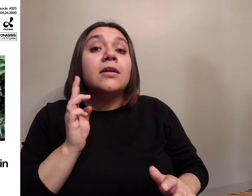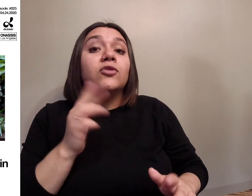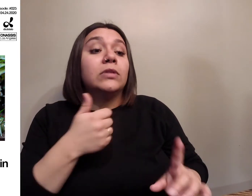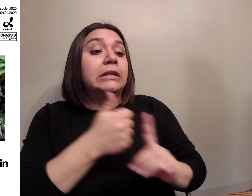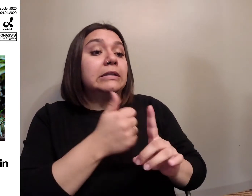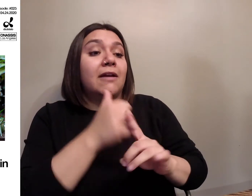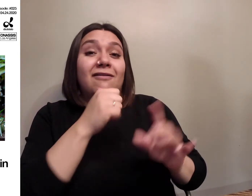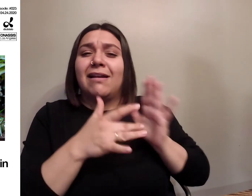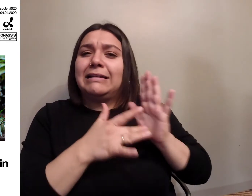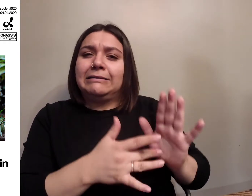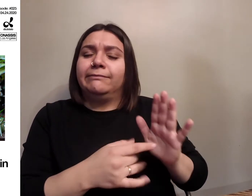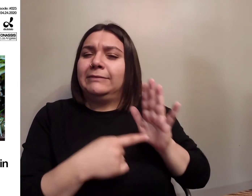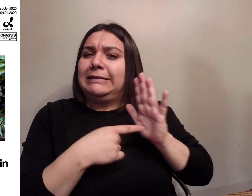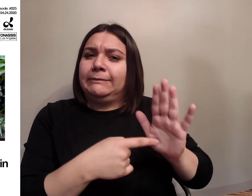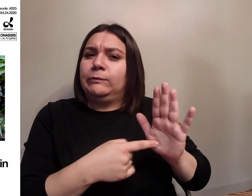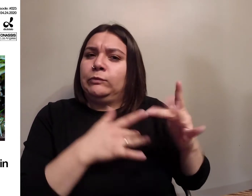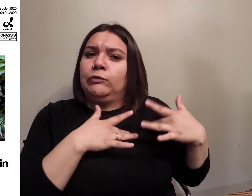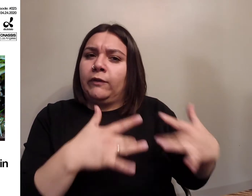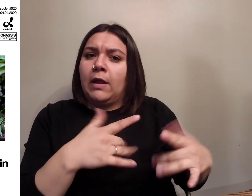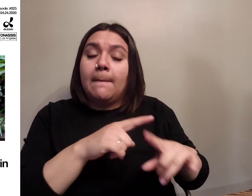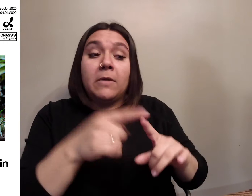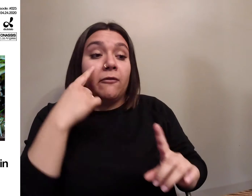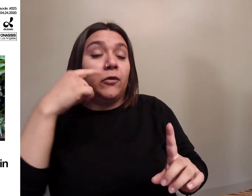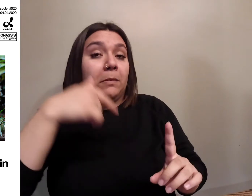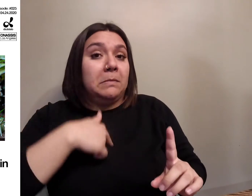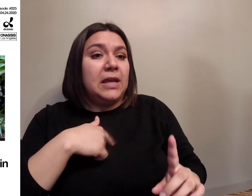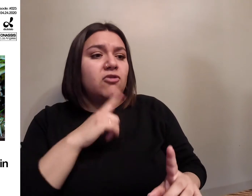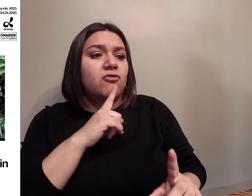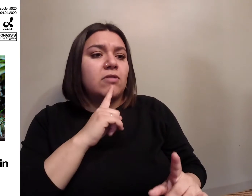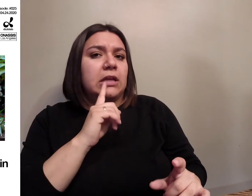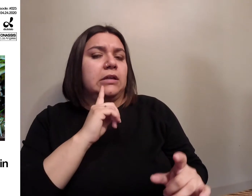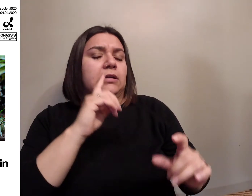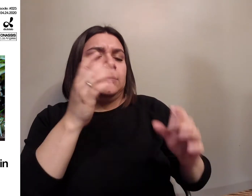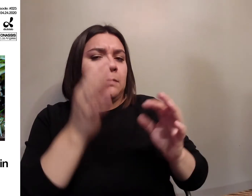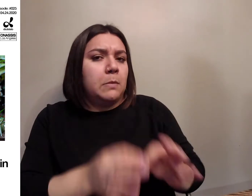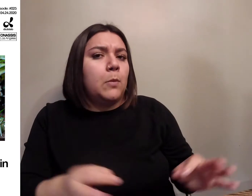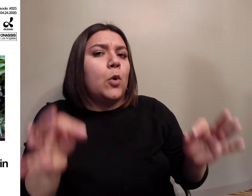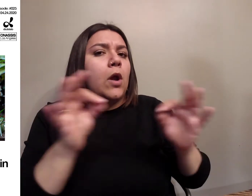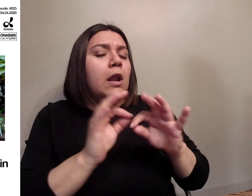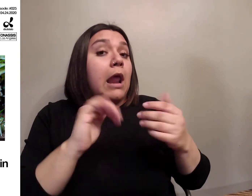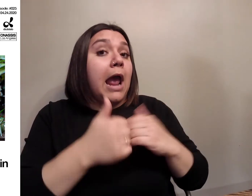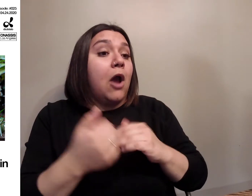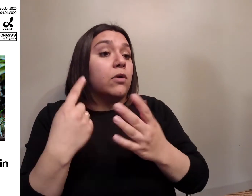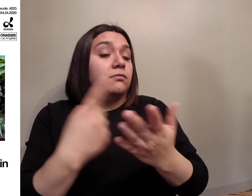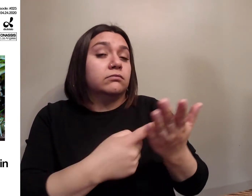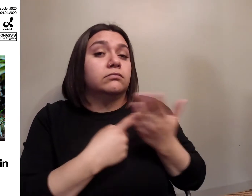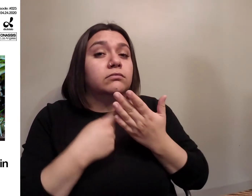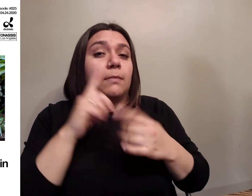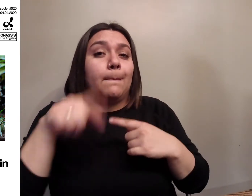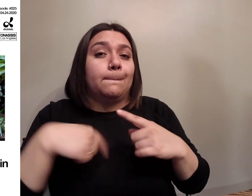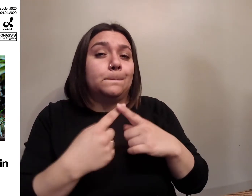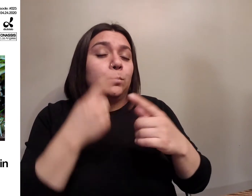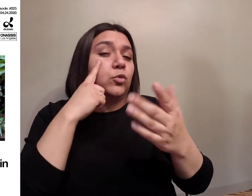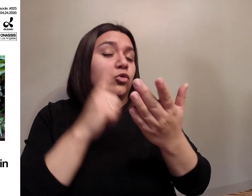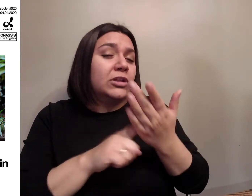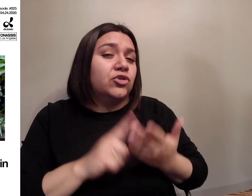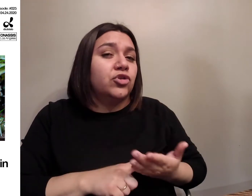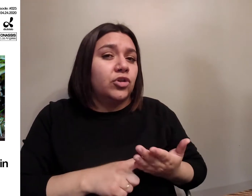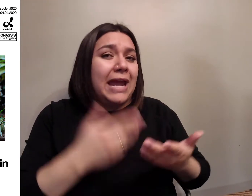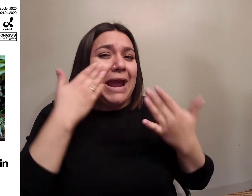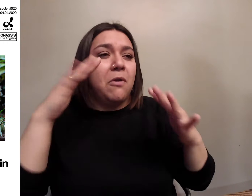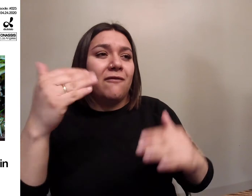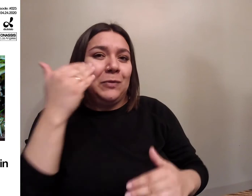microhistory. And what can microhistory reveal that history doesn't? Carlo, for me,